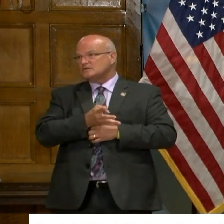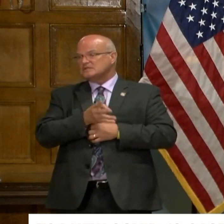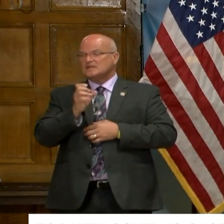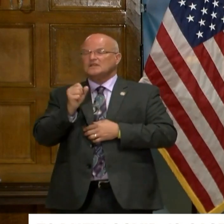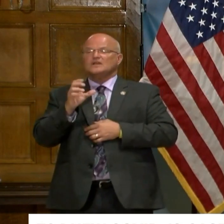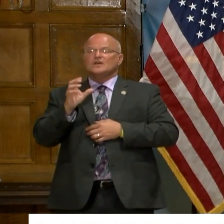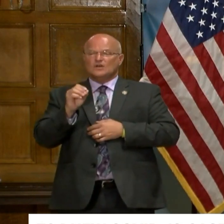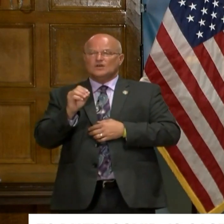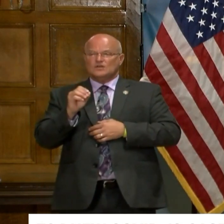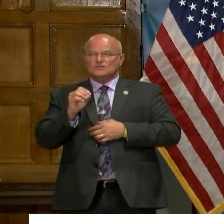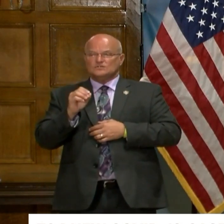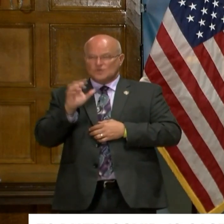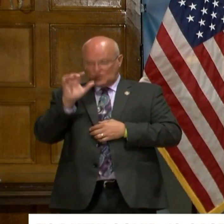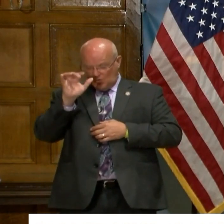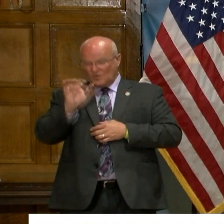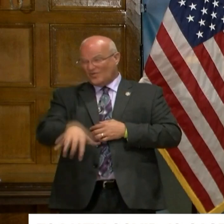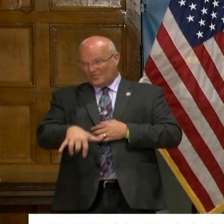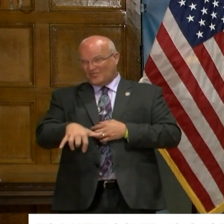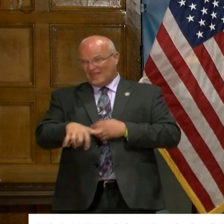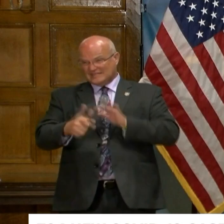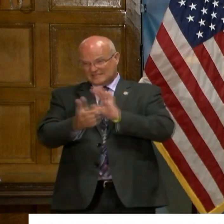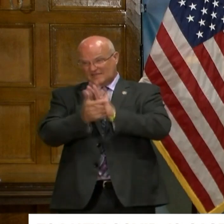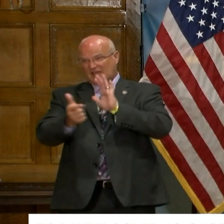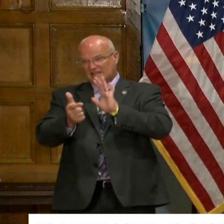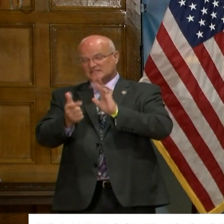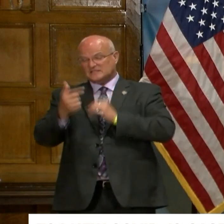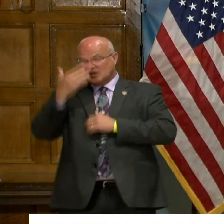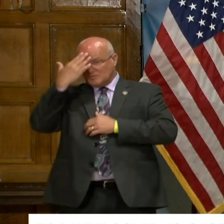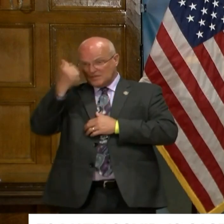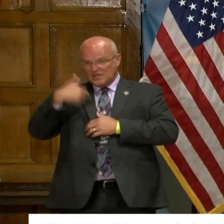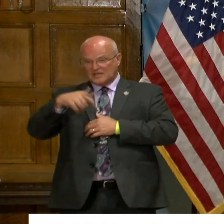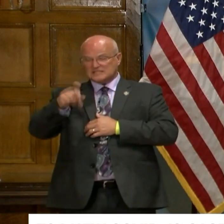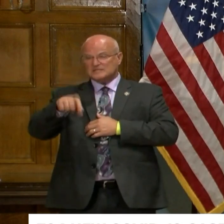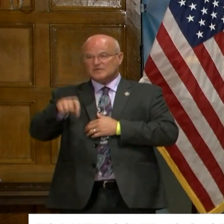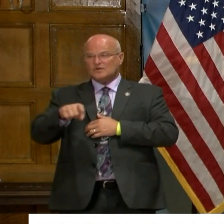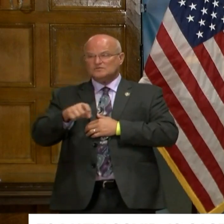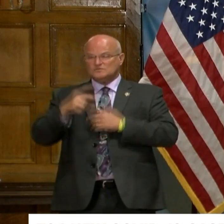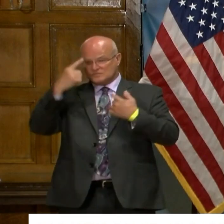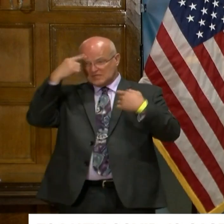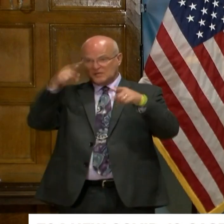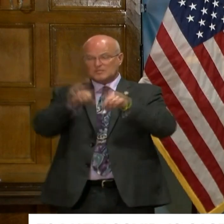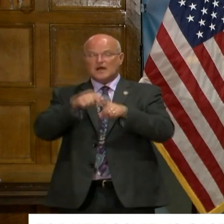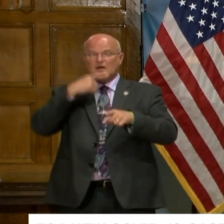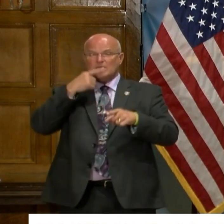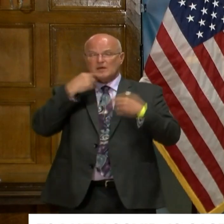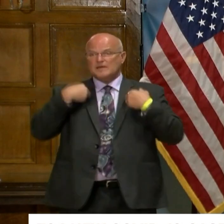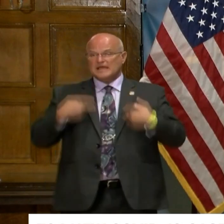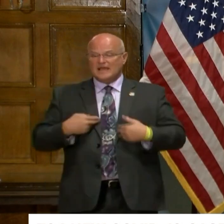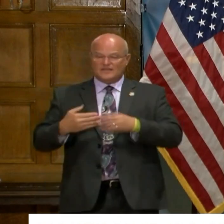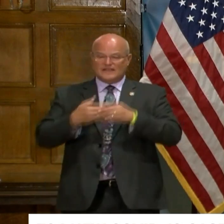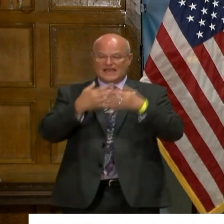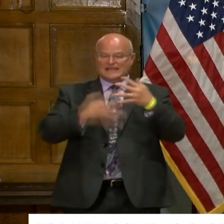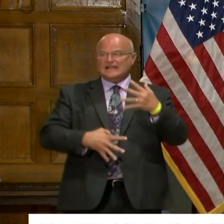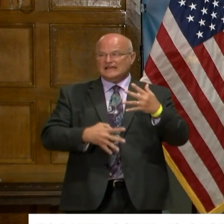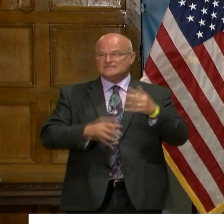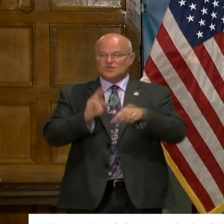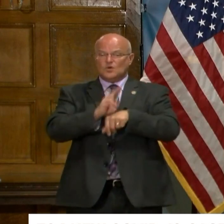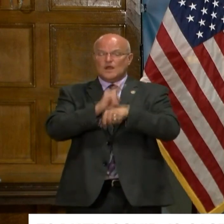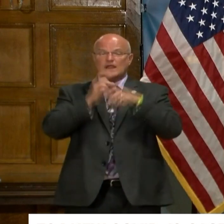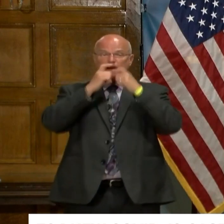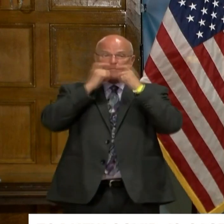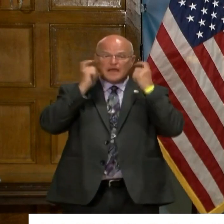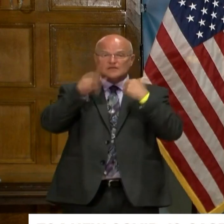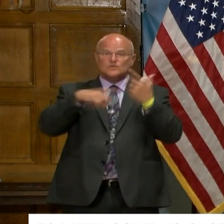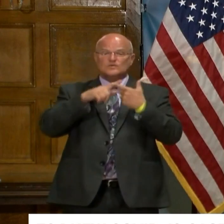And so that would be a violation because they're supposed to comply with the public health guidance of wearing a mask when you're